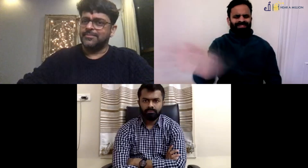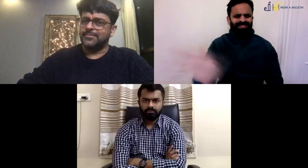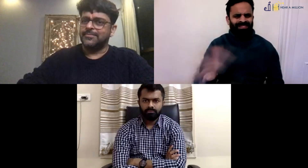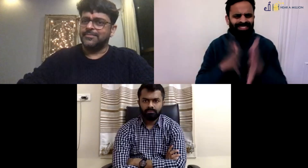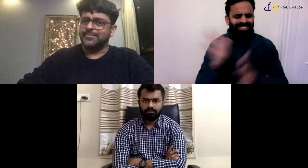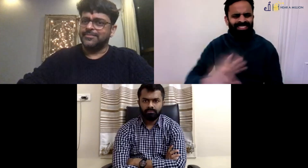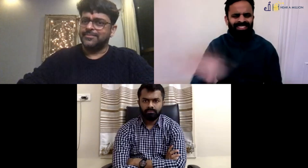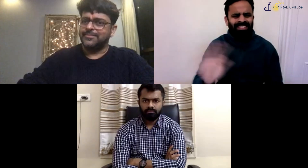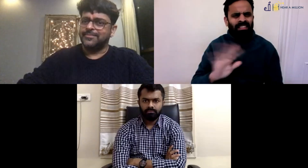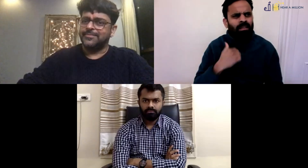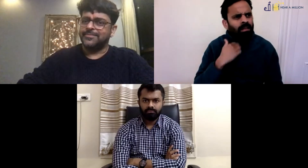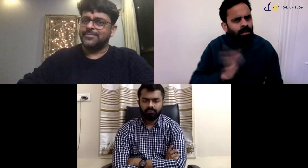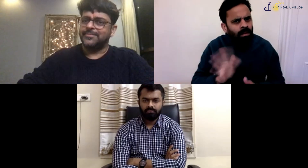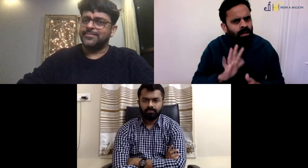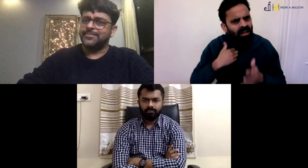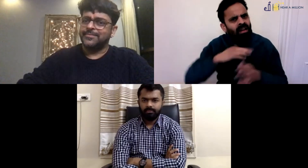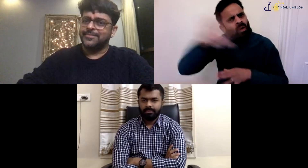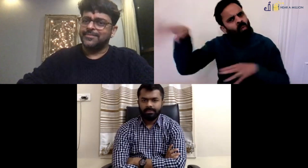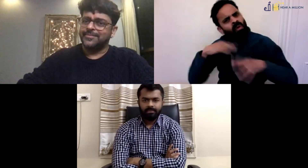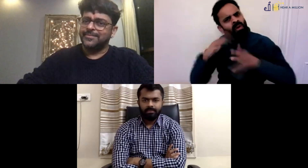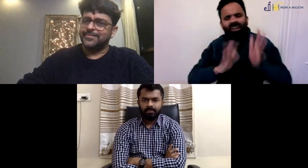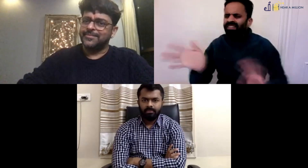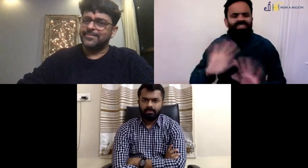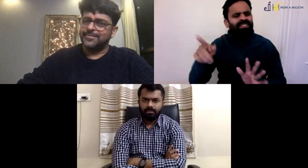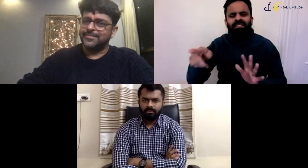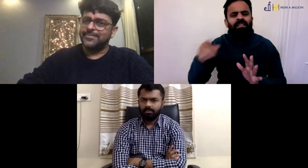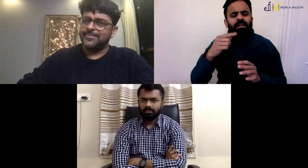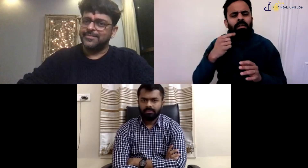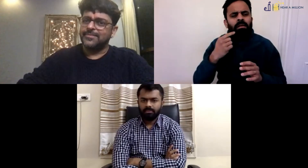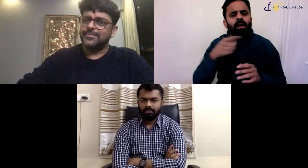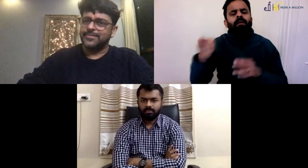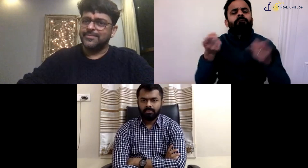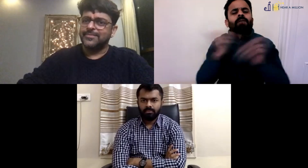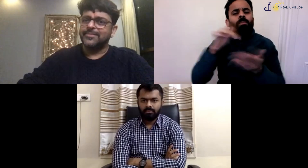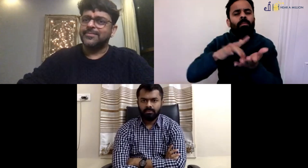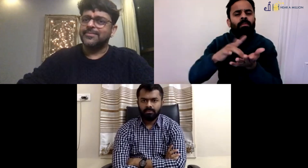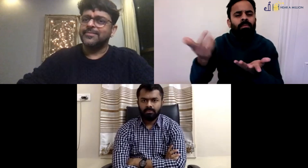uses sign language. She said, no, no, no, no, no, don't have to write sign language. But we use sign language.